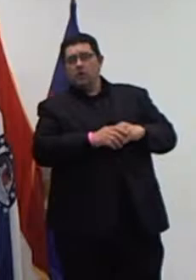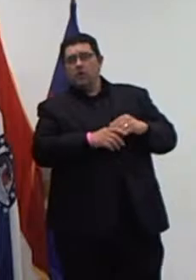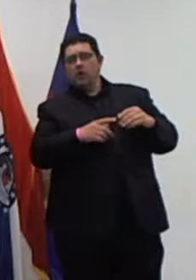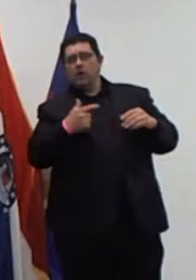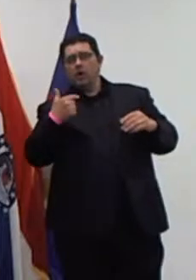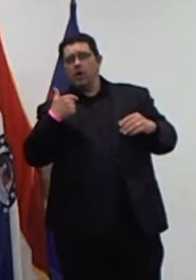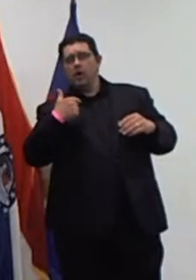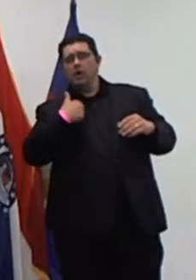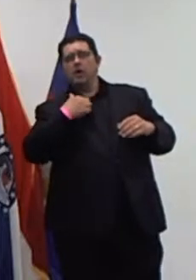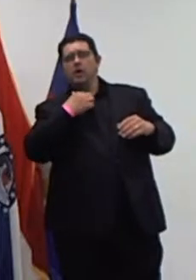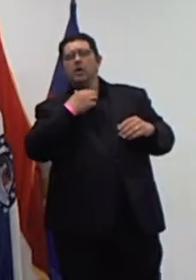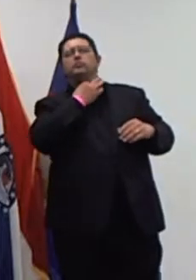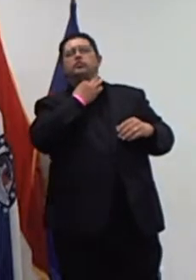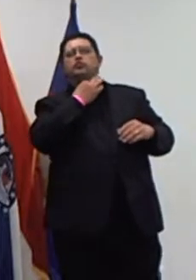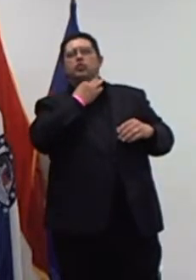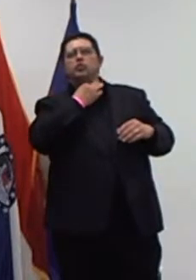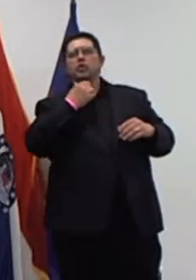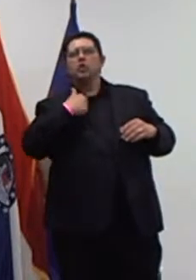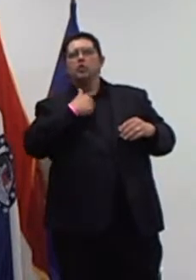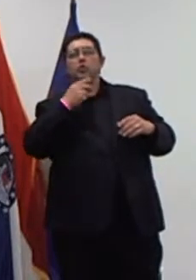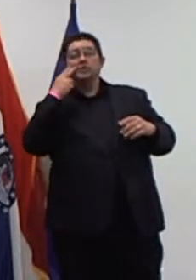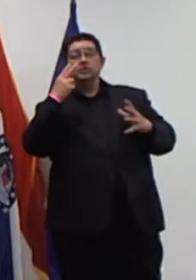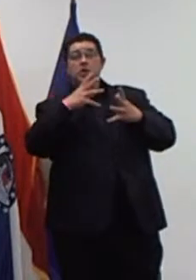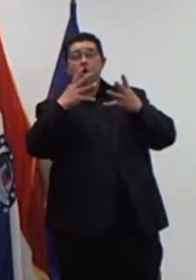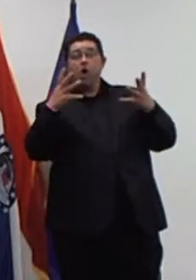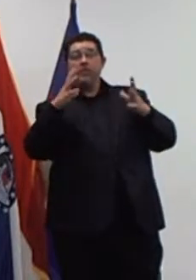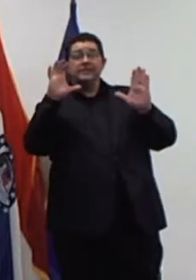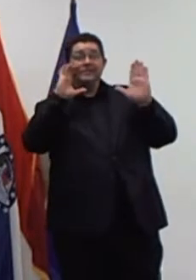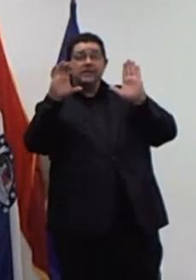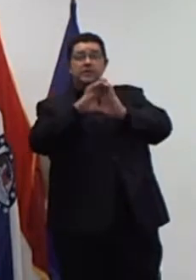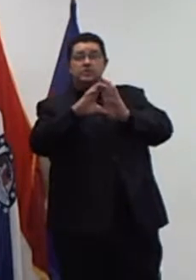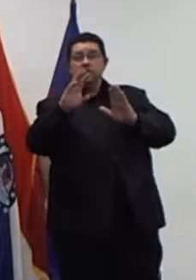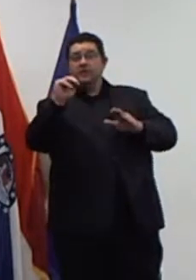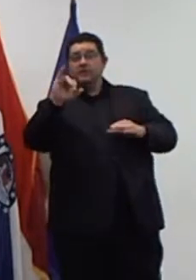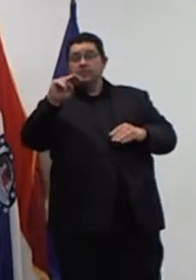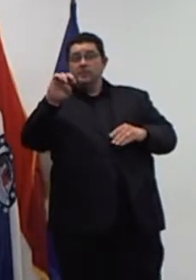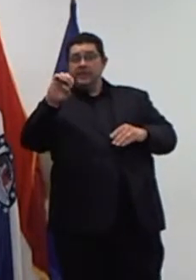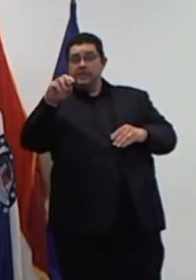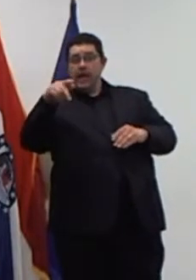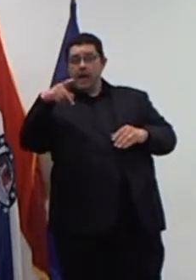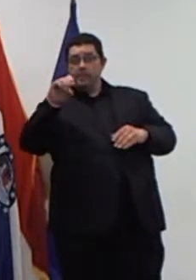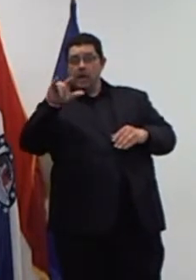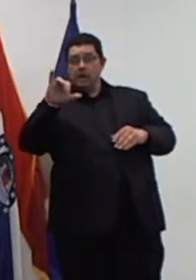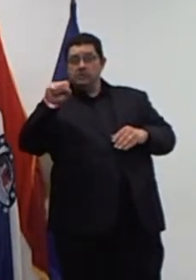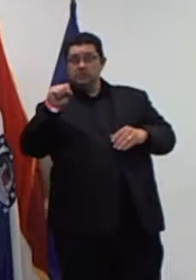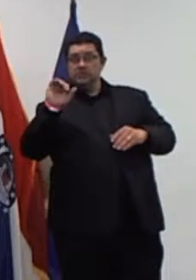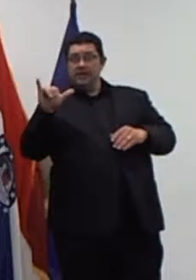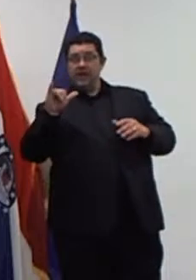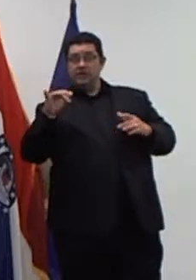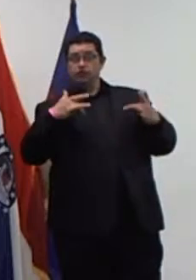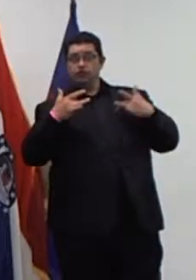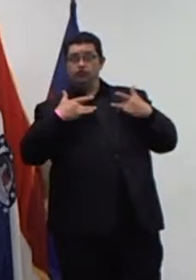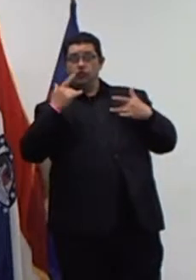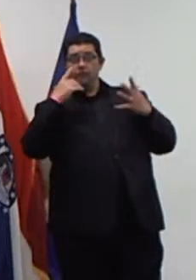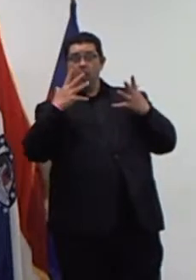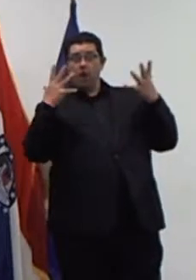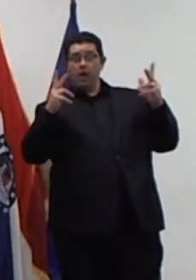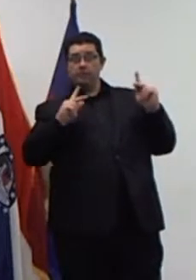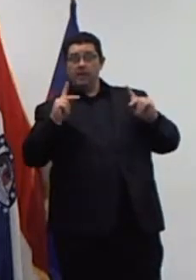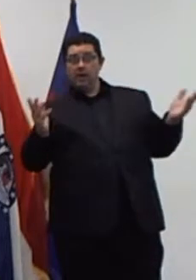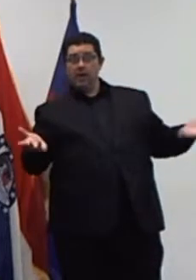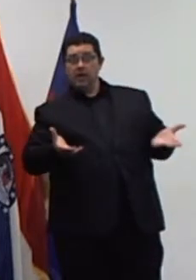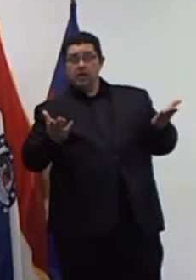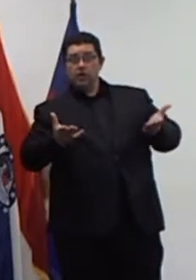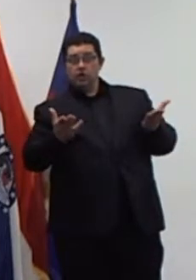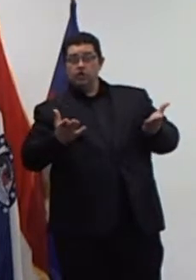we're seeing all of these images coming out of Minneapolis this morning, and it's causing concern for a lot of people here